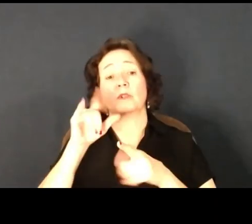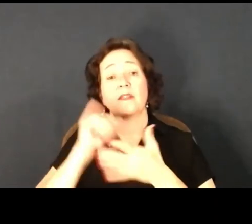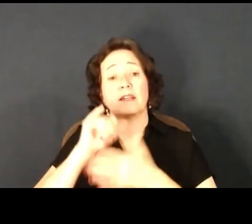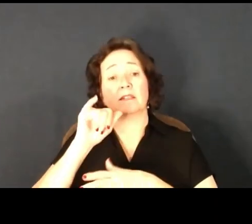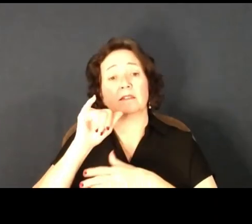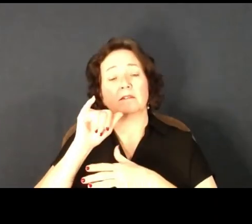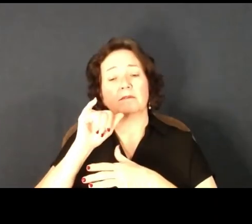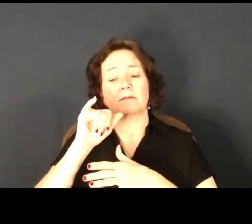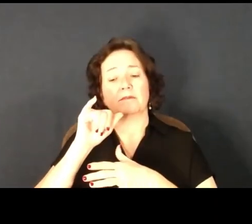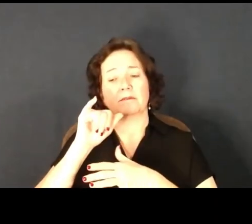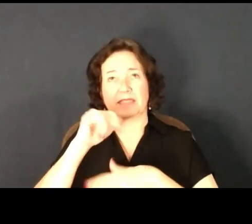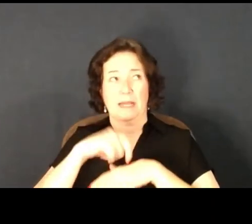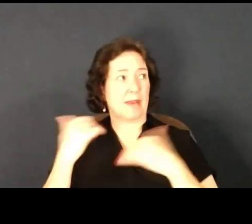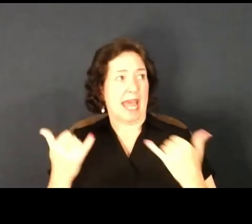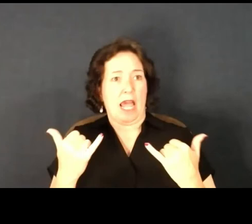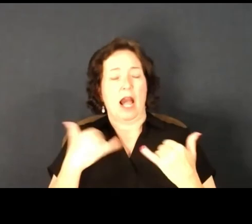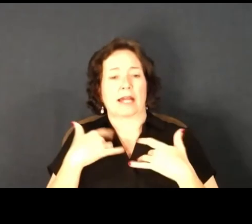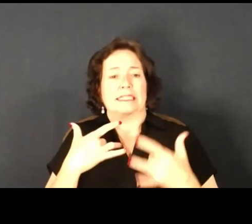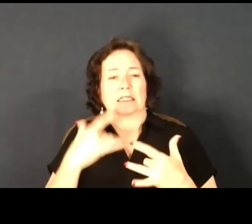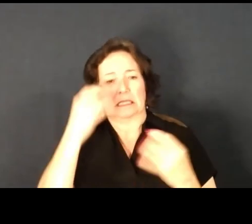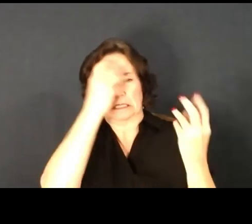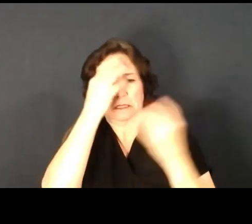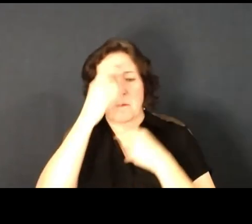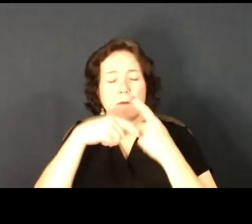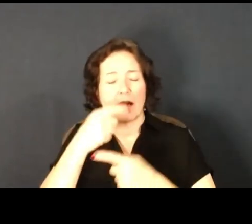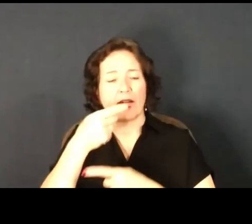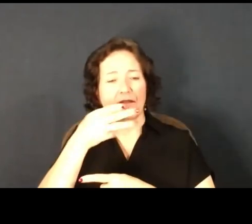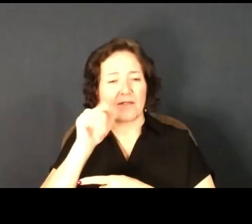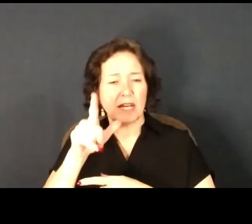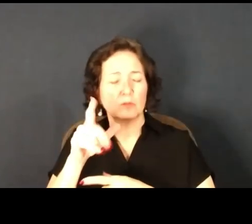a lot. So I want to tell you a story about Phil.